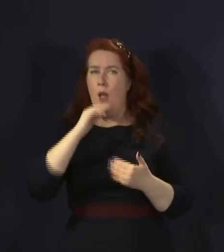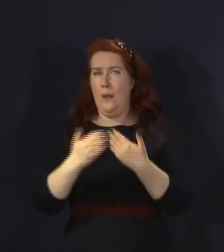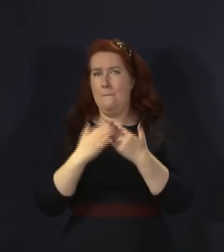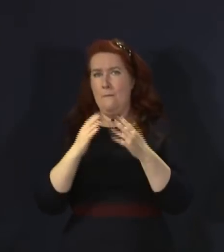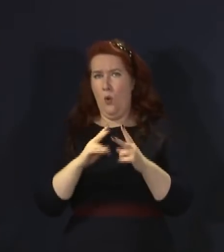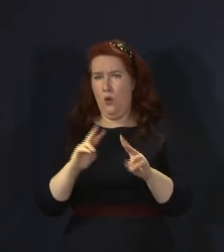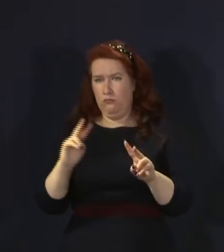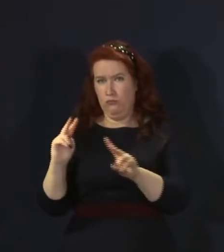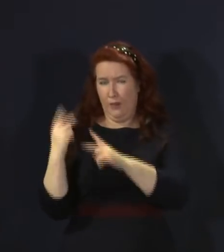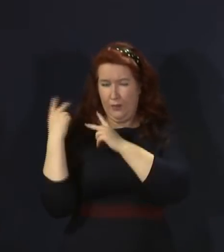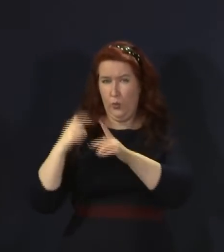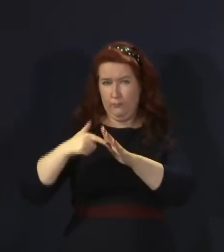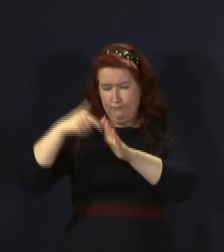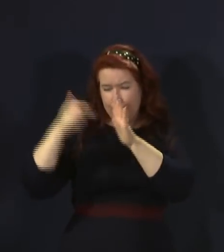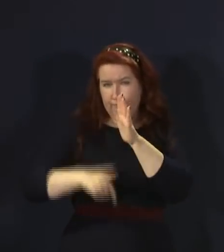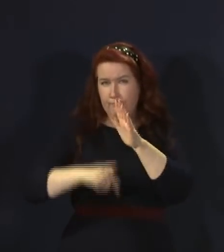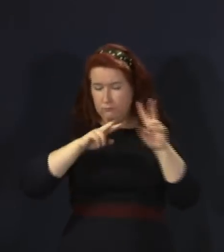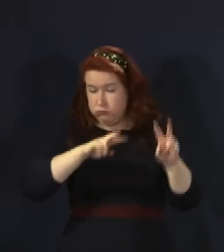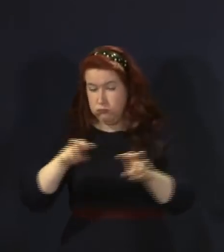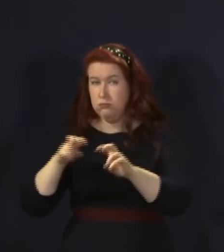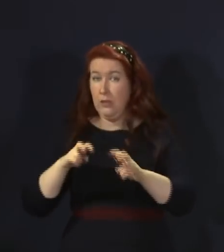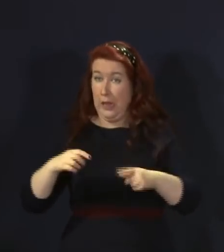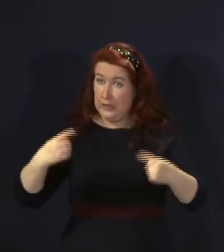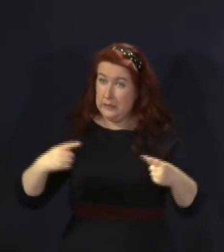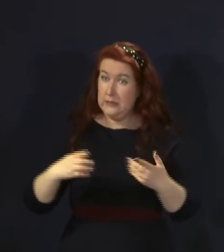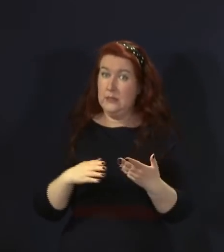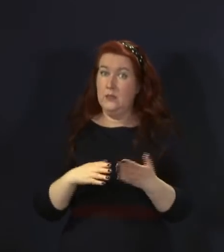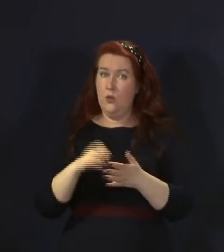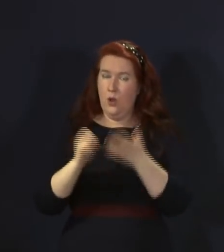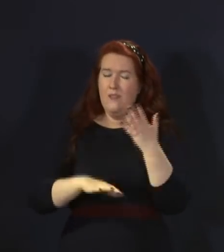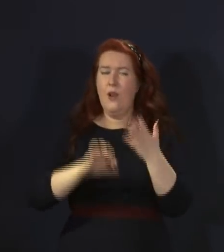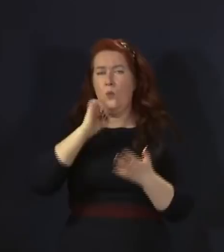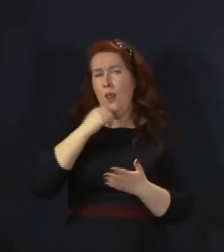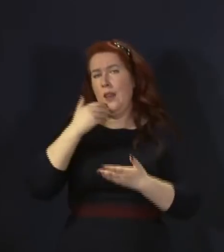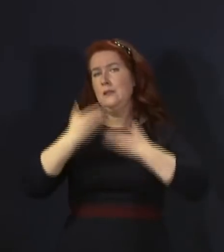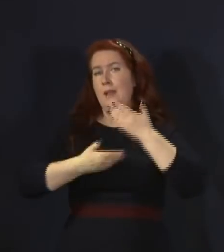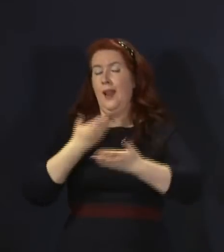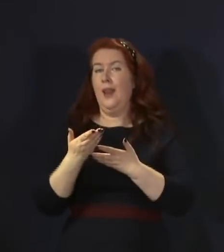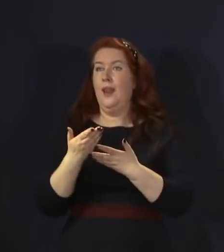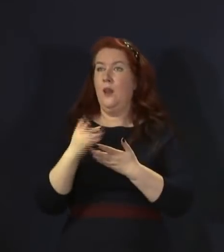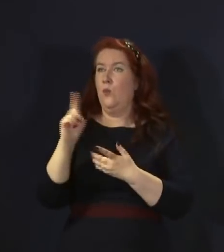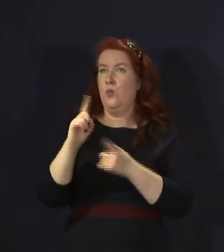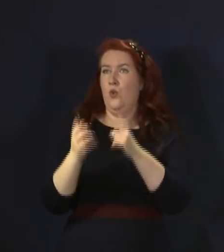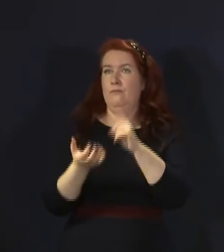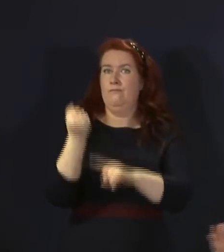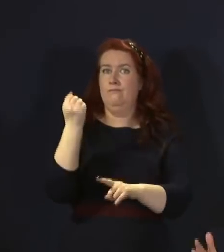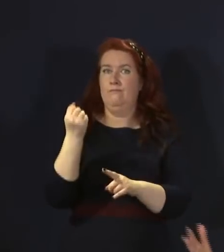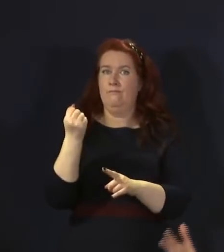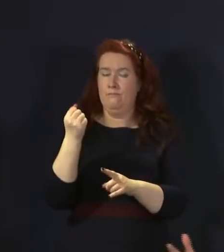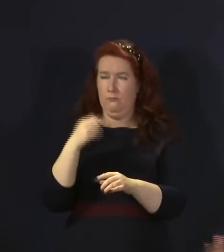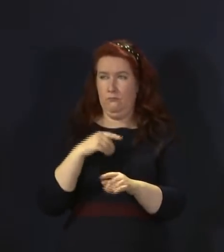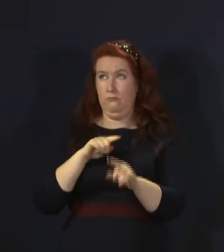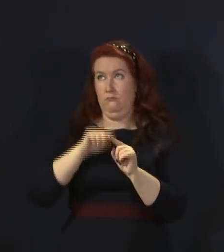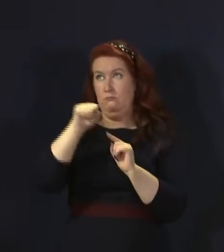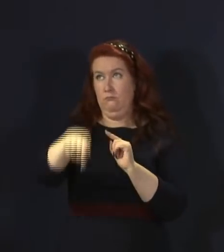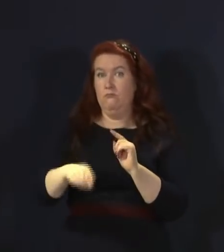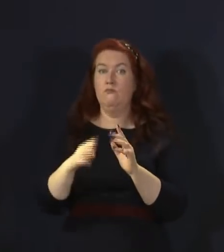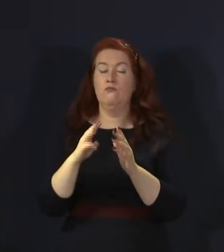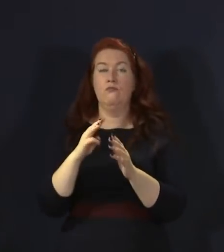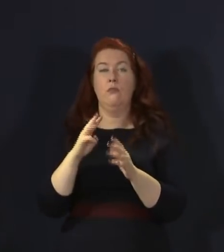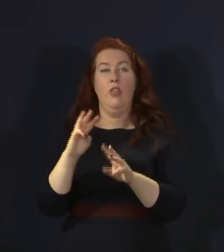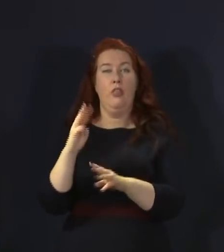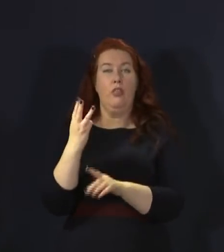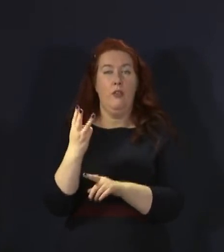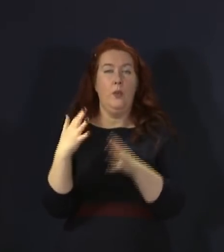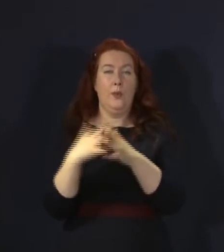fundamental review of physical distancing. I will set out the outcome of that at the next review point, which is 3 weeks' time.